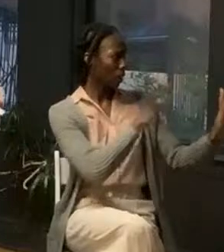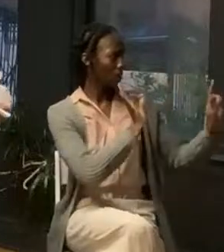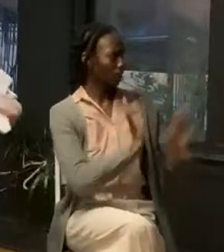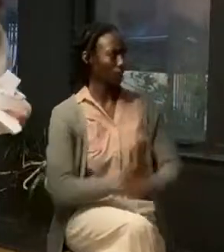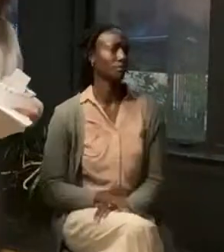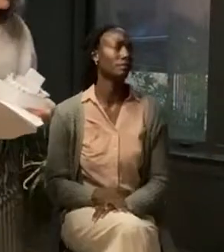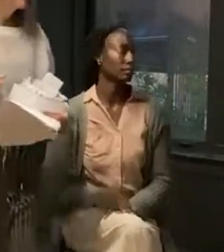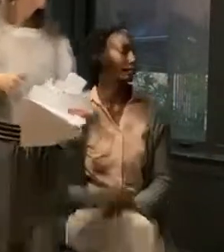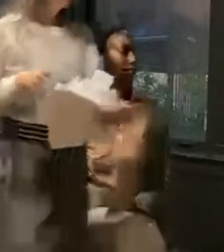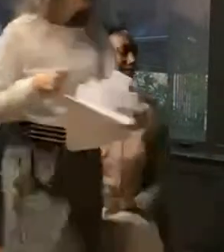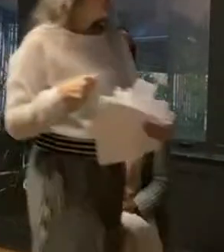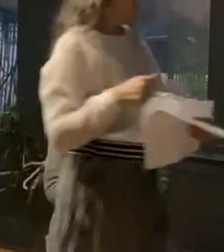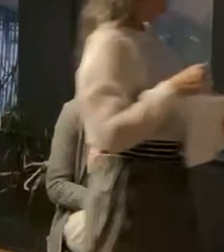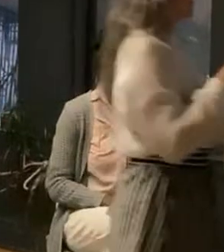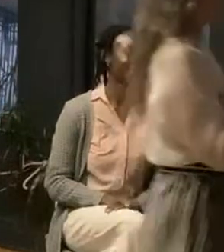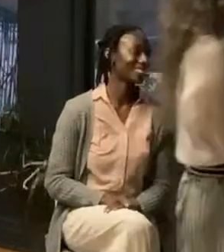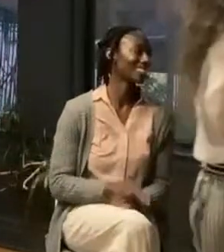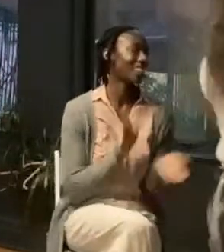Okay.